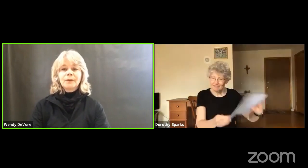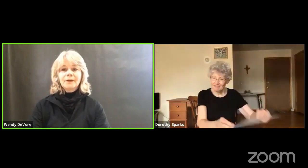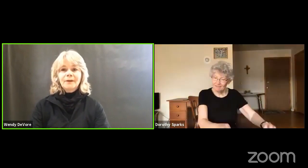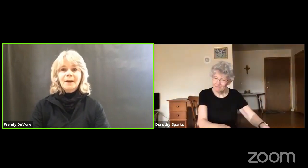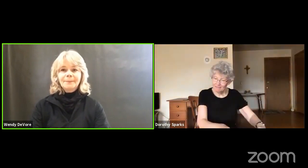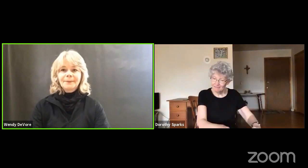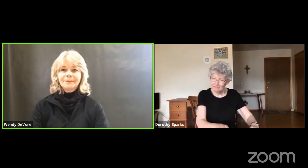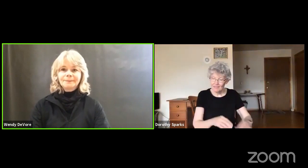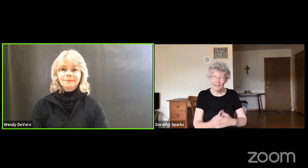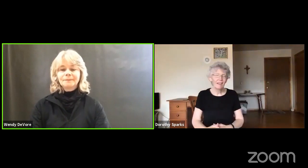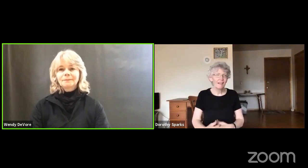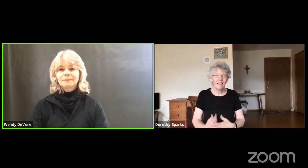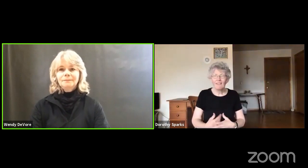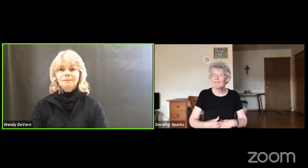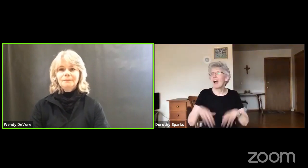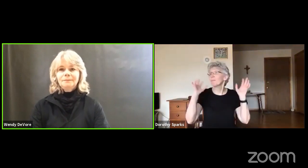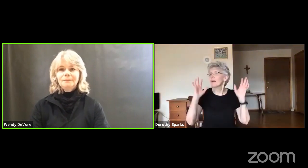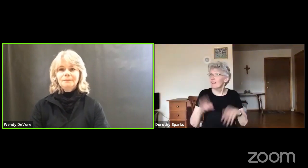So give up.